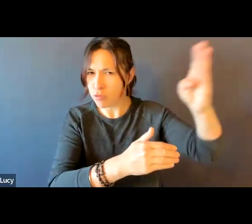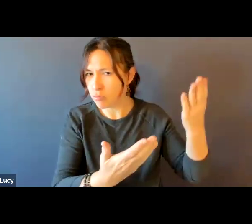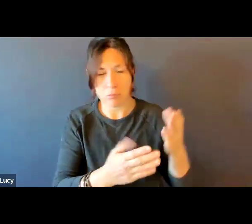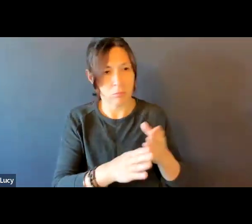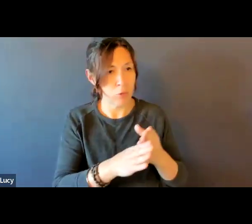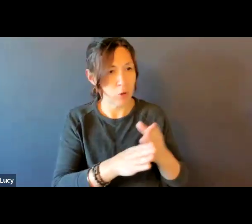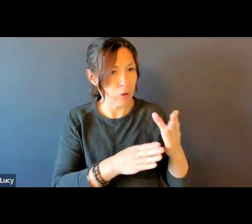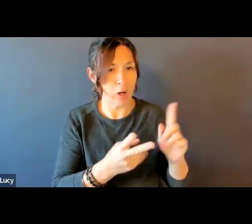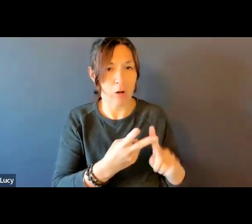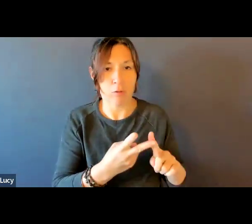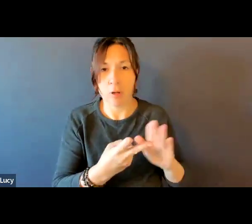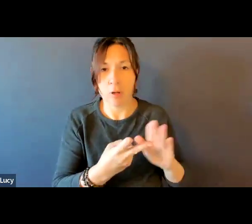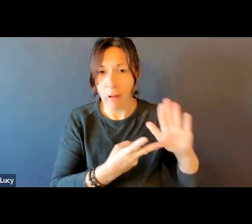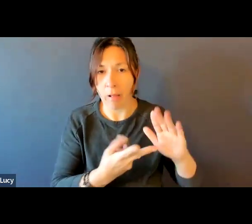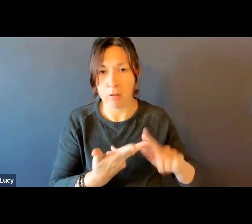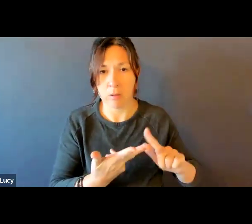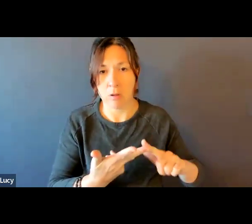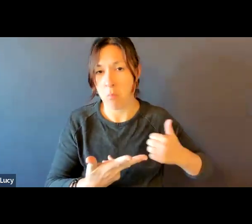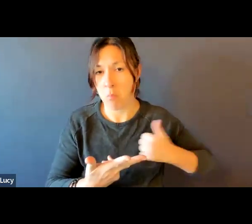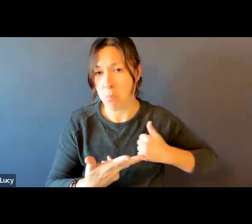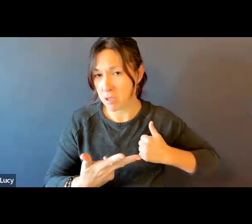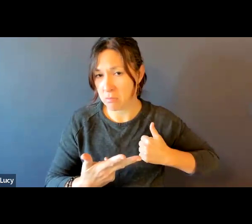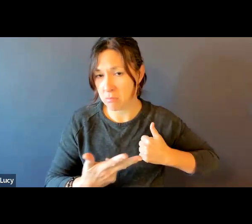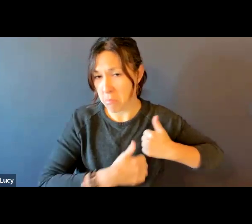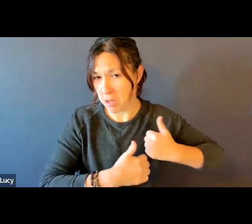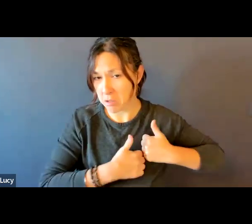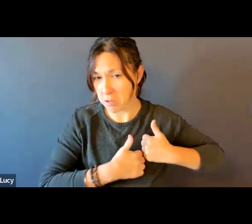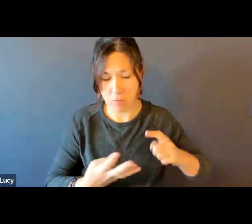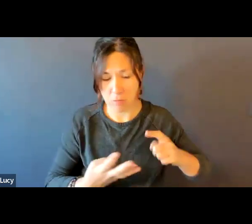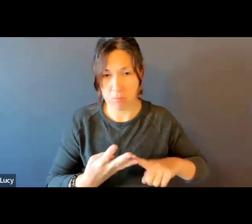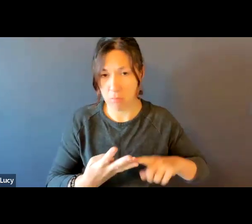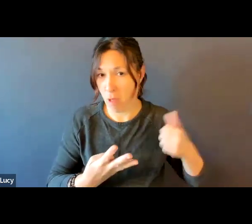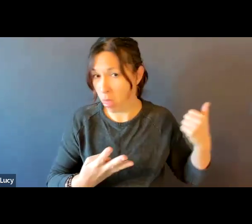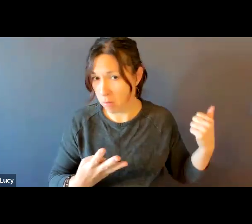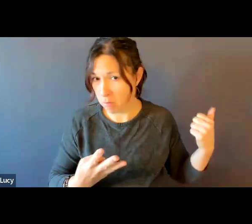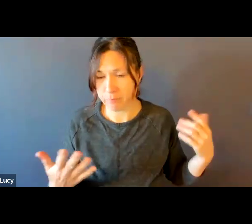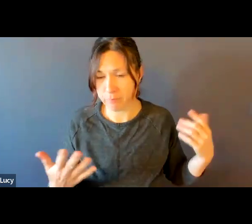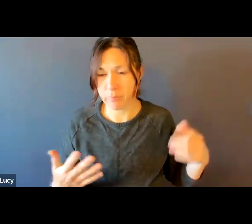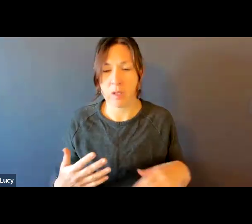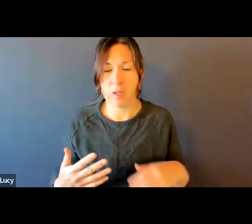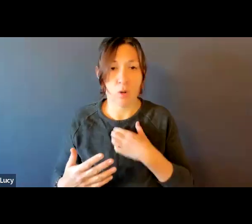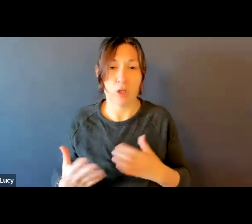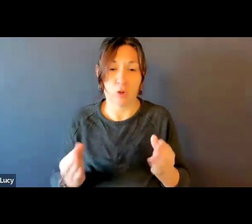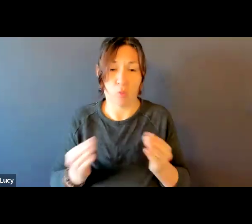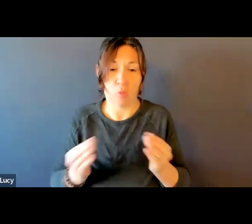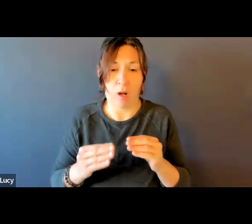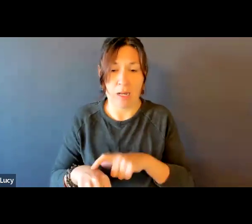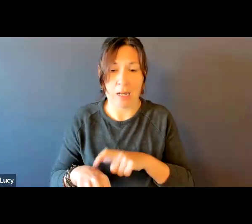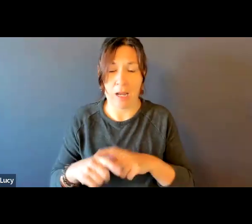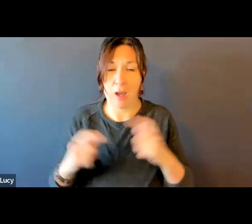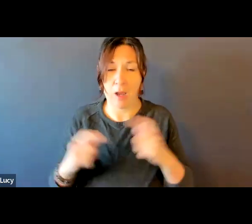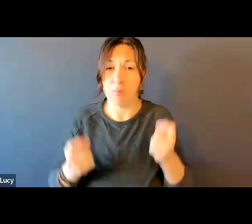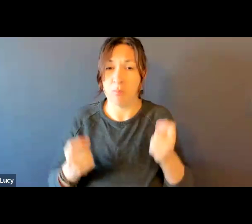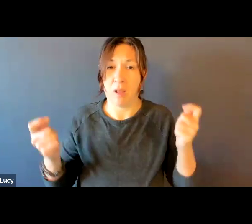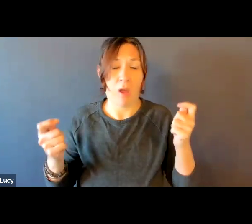college, military, or other options kids may have. I wish I had more time to celebrate the amazing educators who work in my school